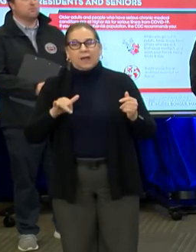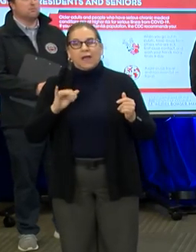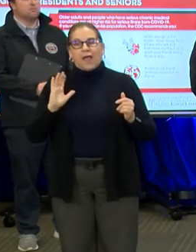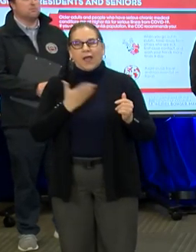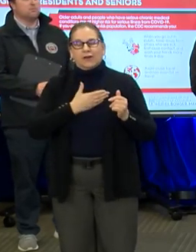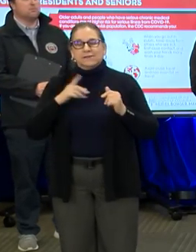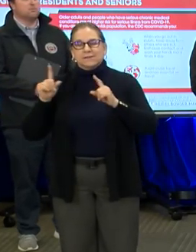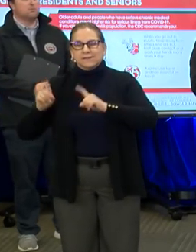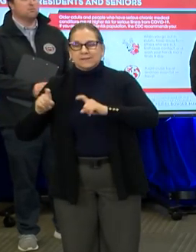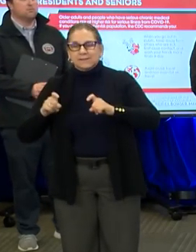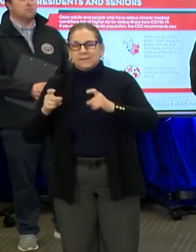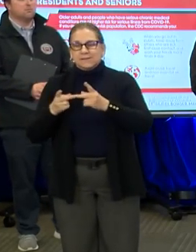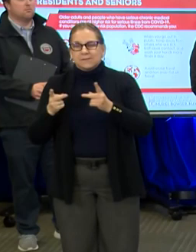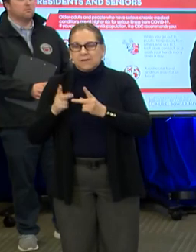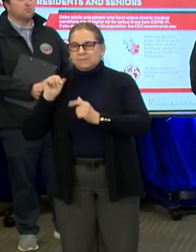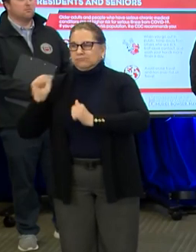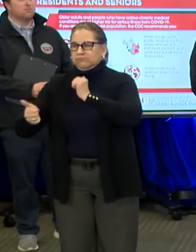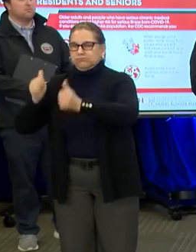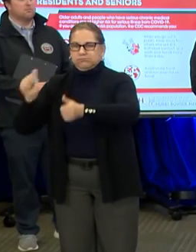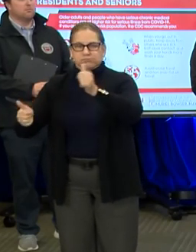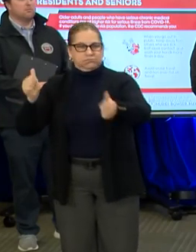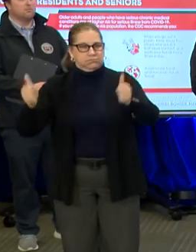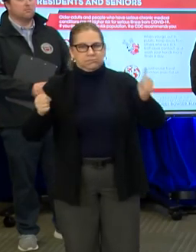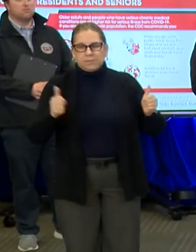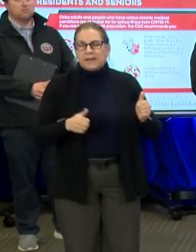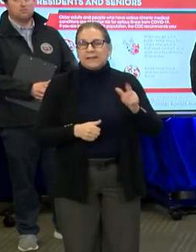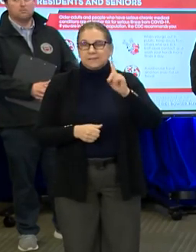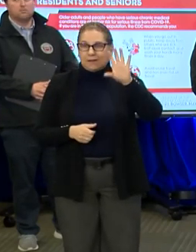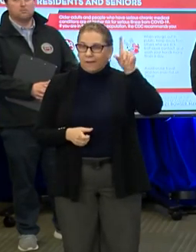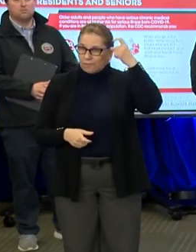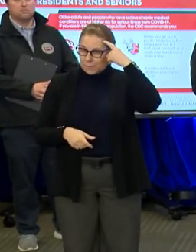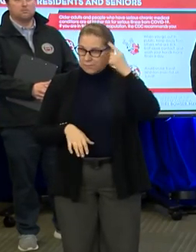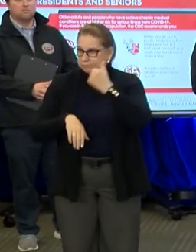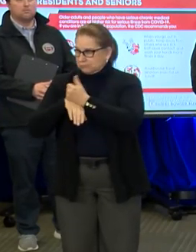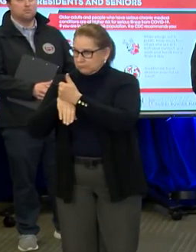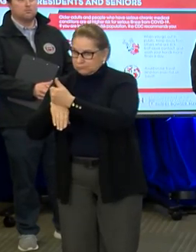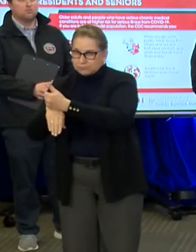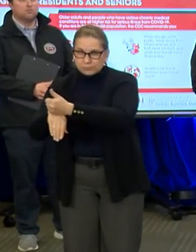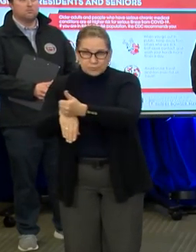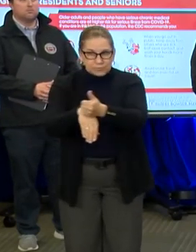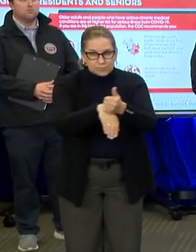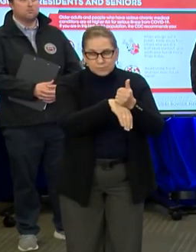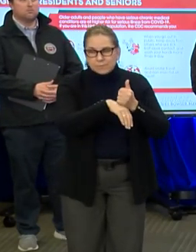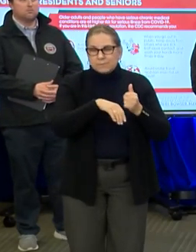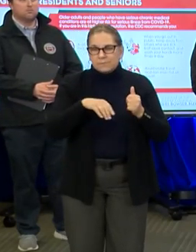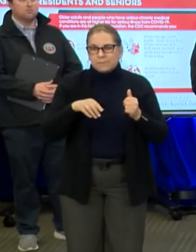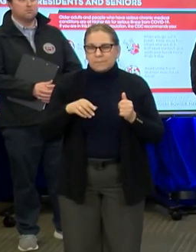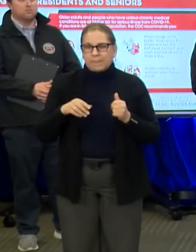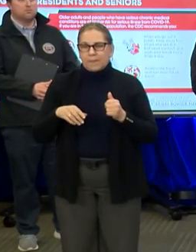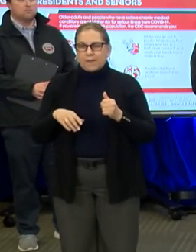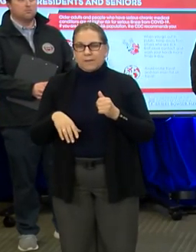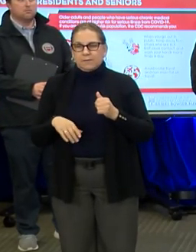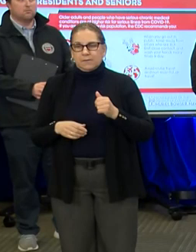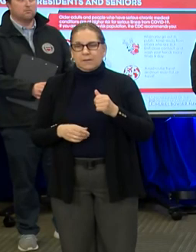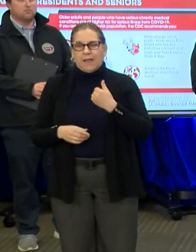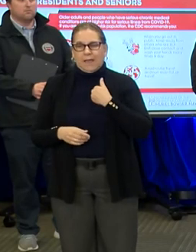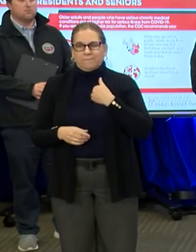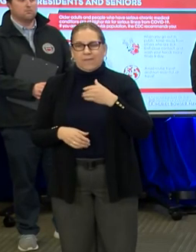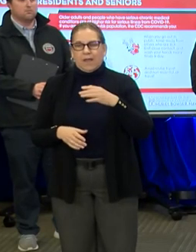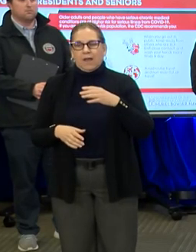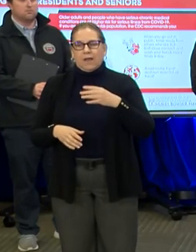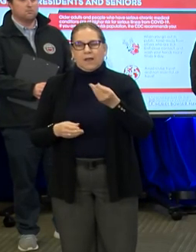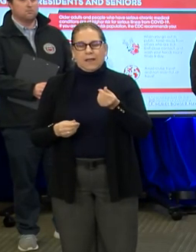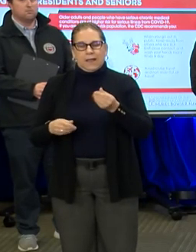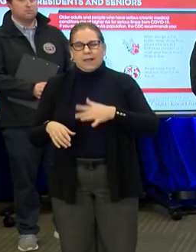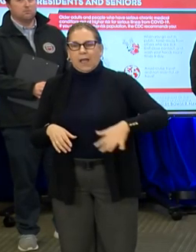a drive-through testing site on the campus of United Medical Center in the coming weeks. The leadership of United Medical Center